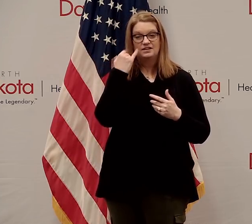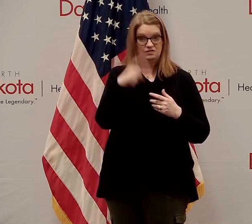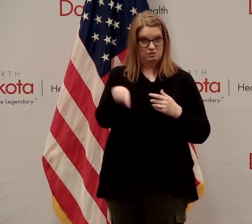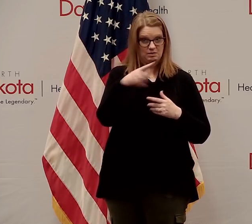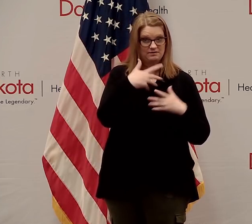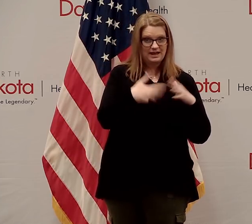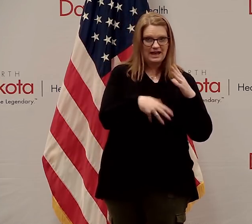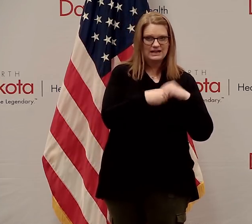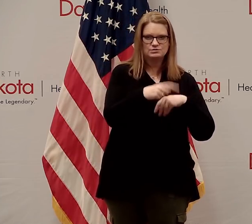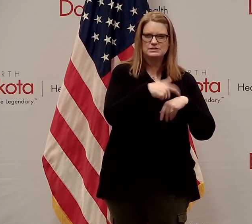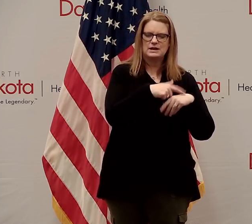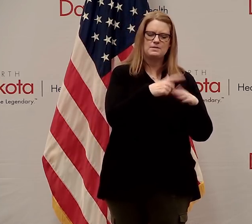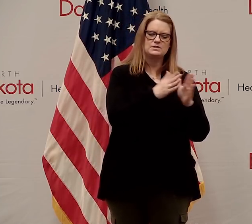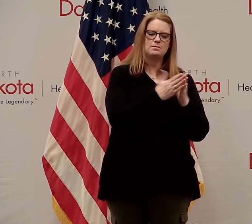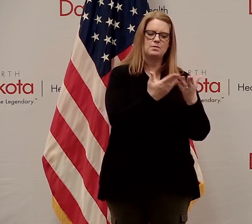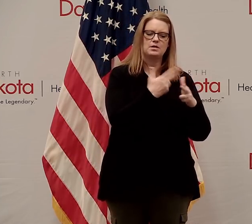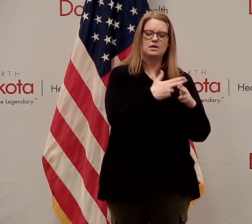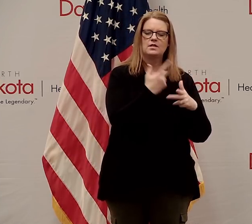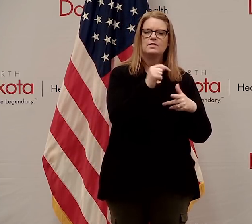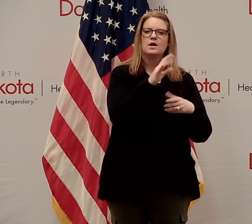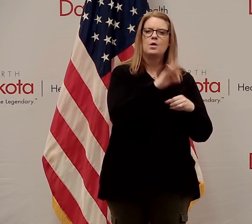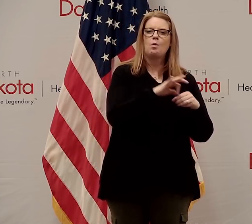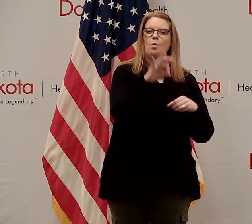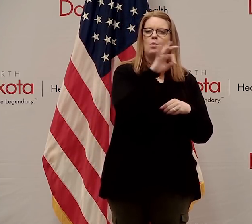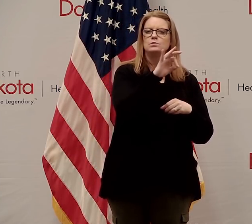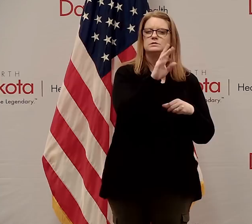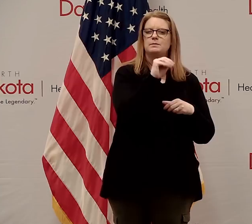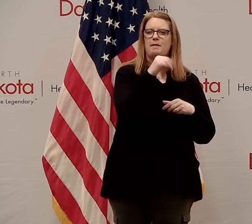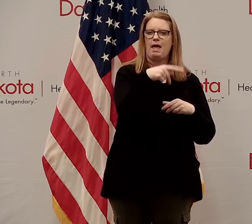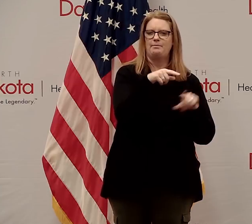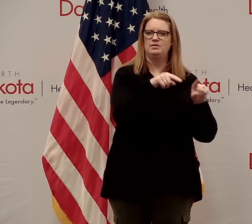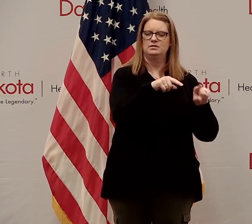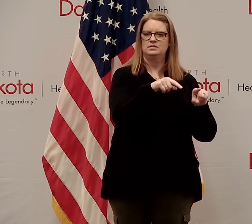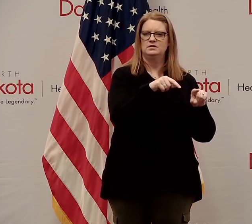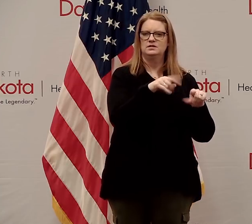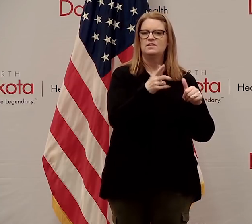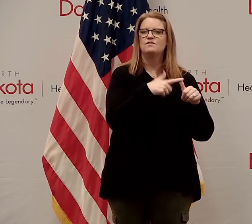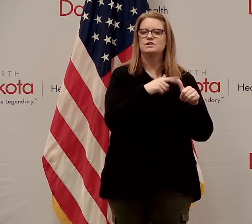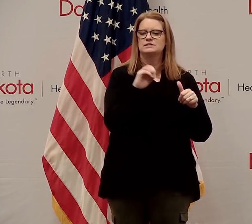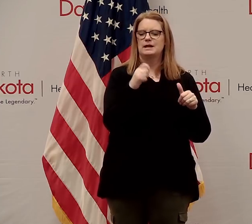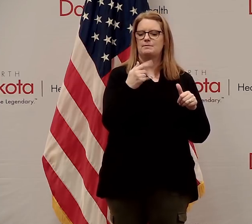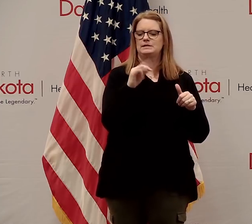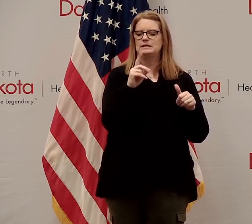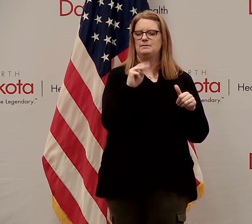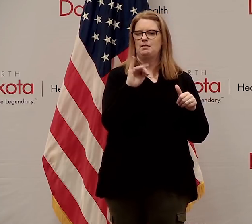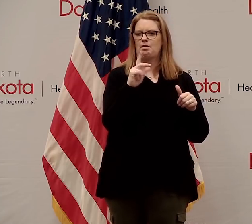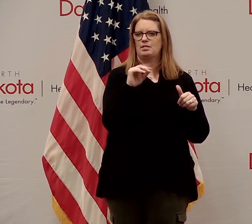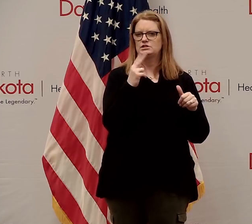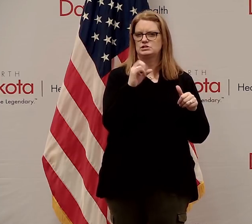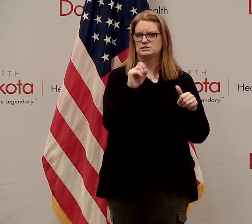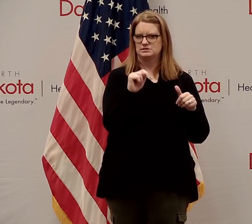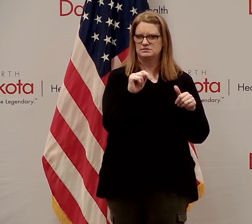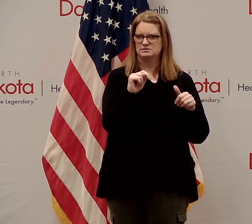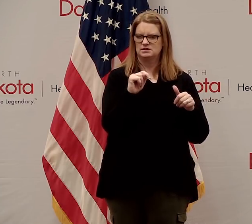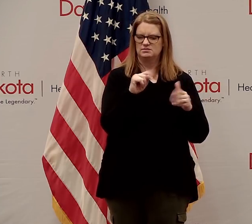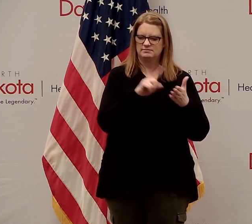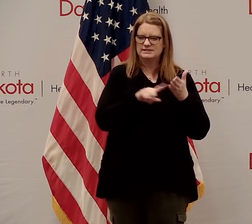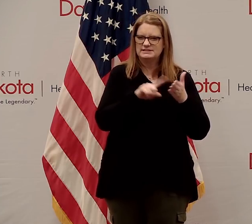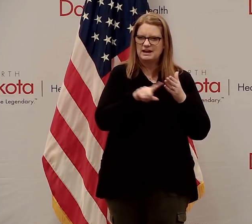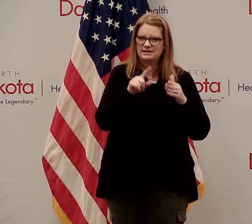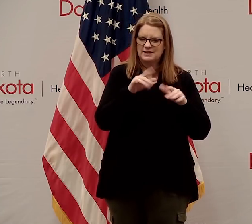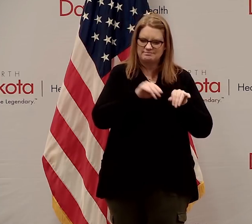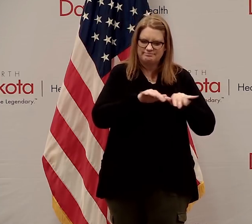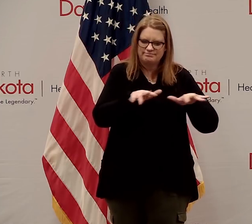time to read, called the Ghost Map. Was one of the first epidemiologists that ever was able to